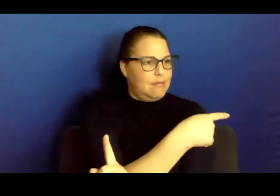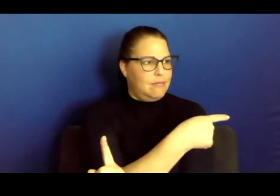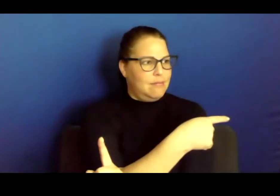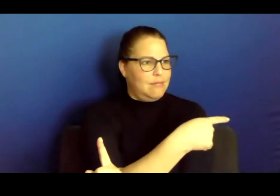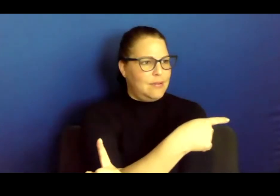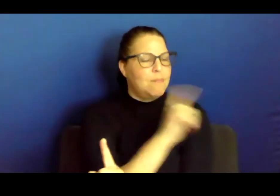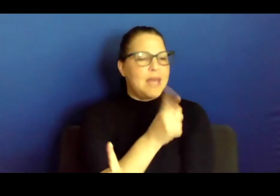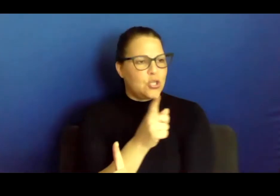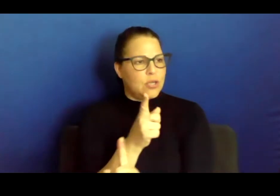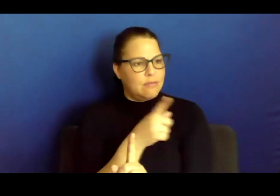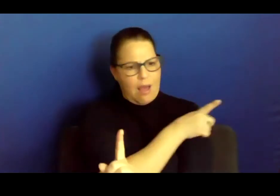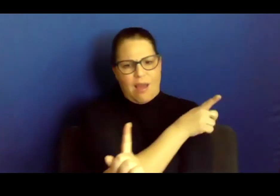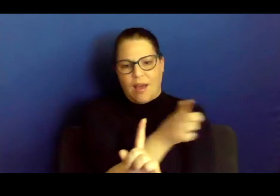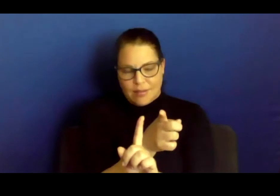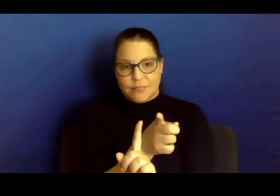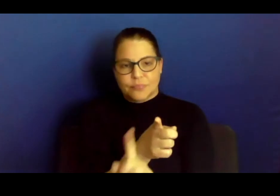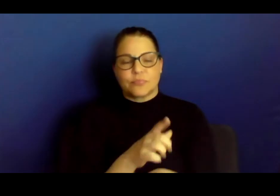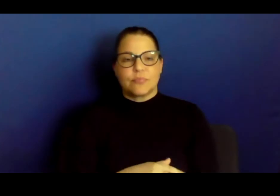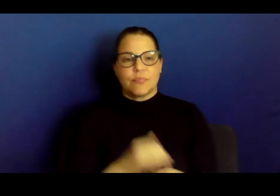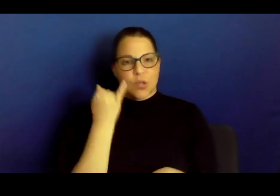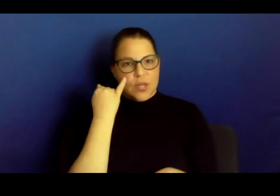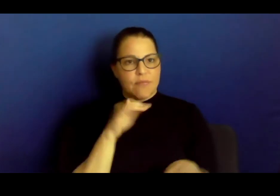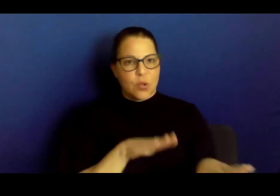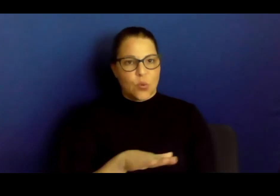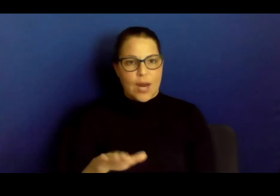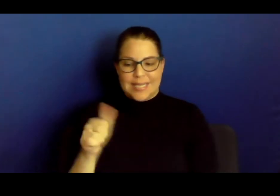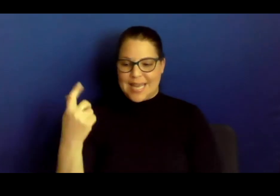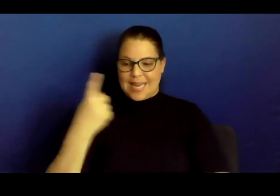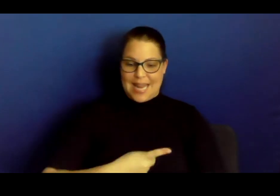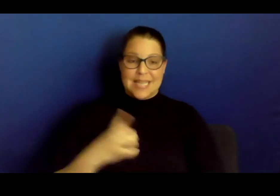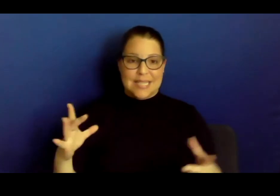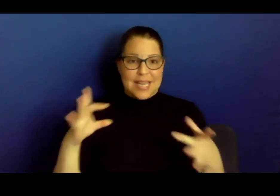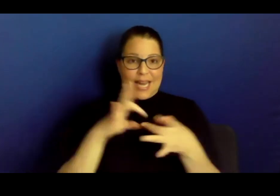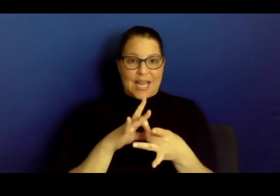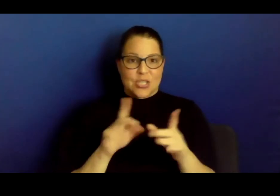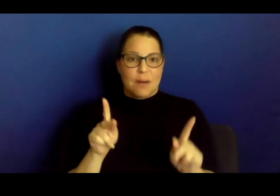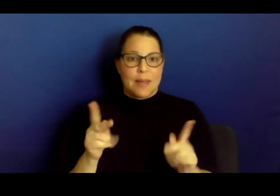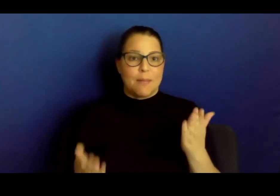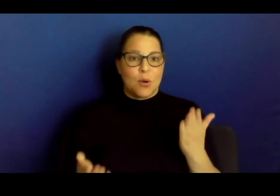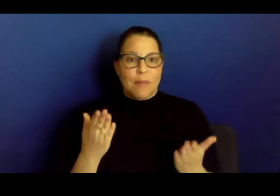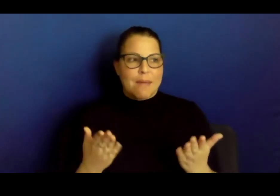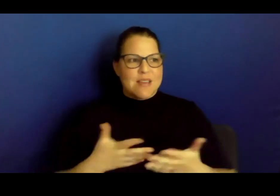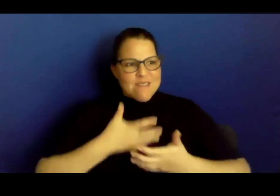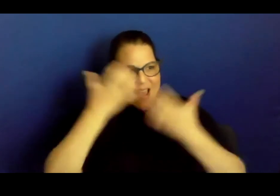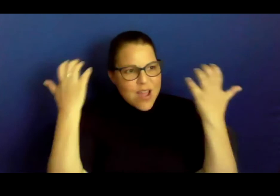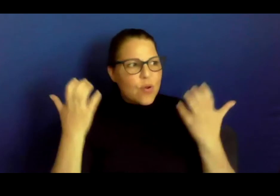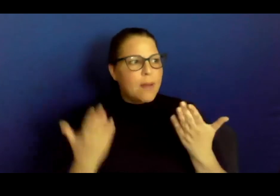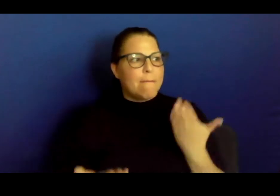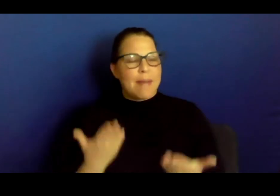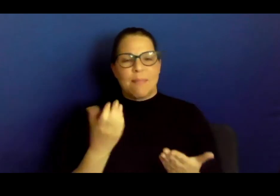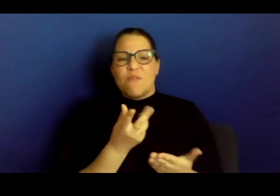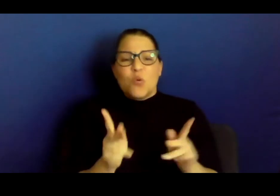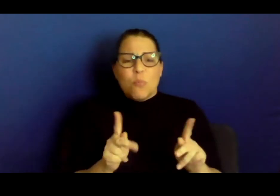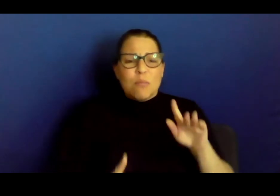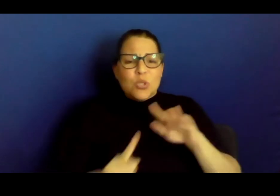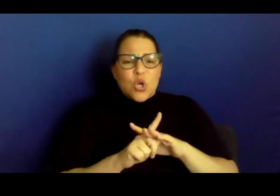that way. So when we ground ourselves in the 10 days of connection, people might get angry. Maybe less people showed up.